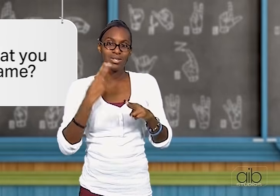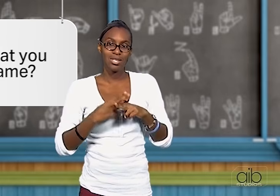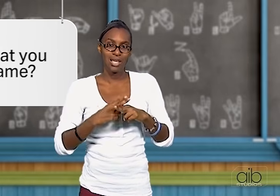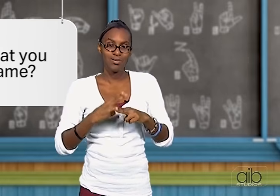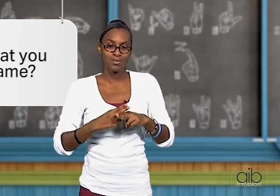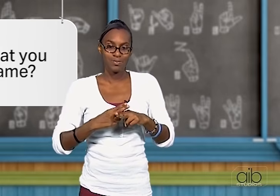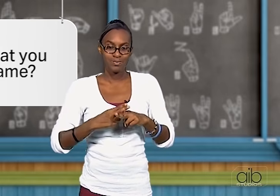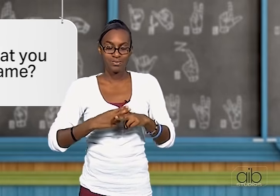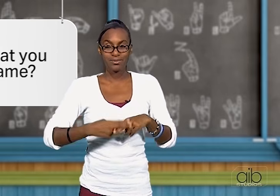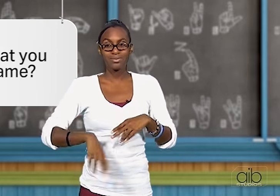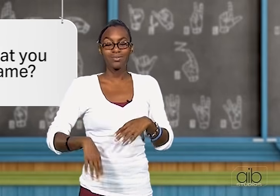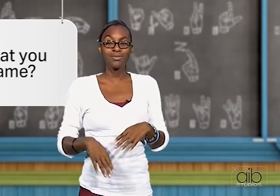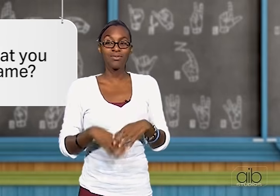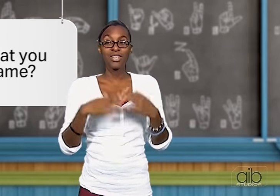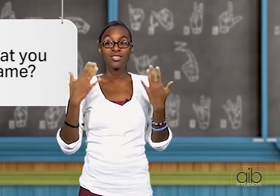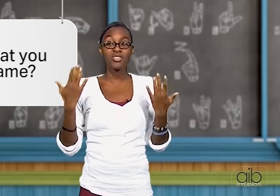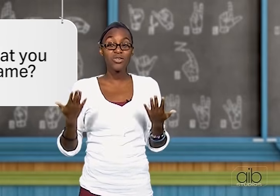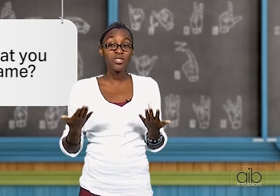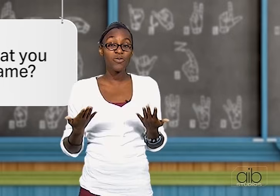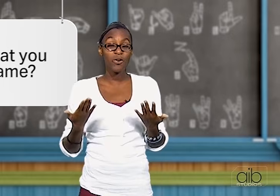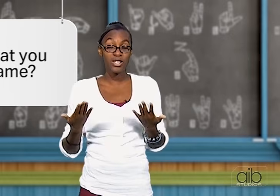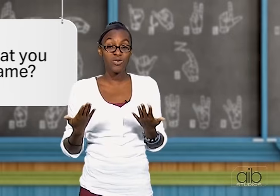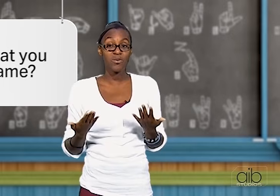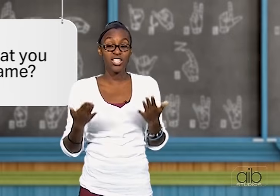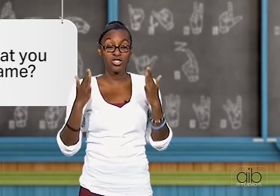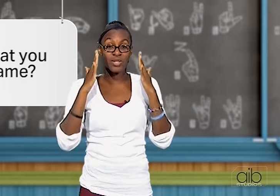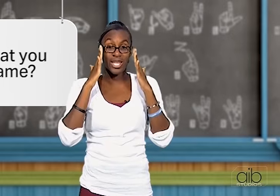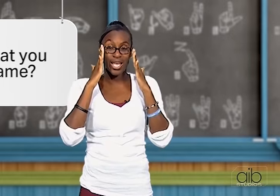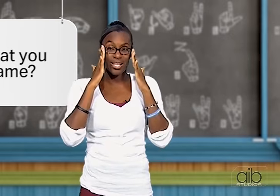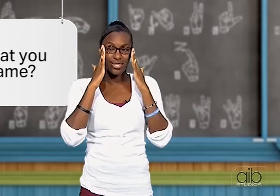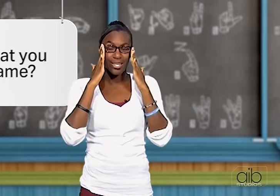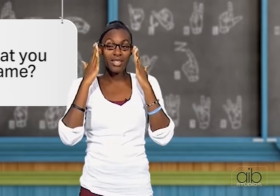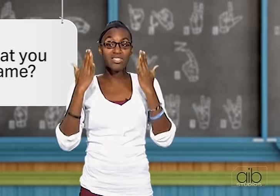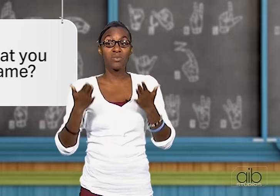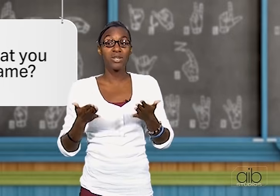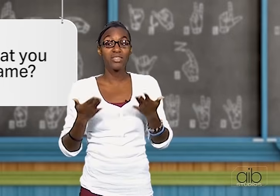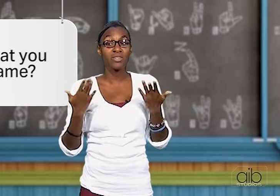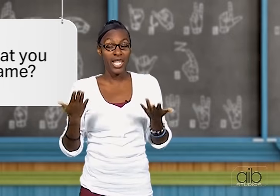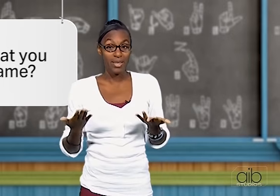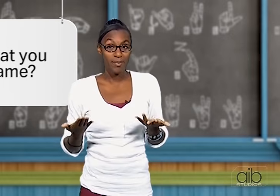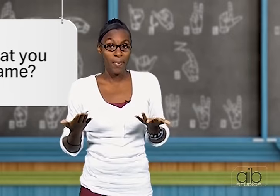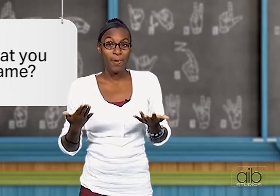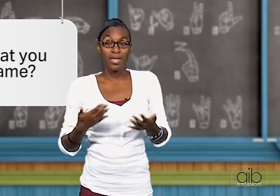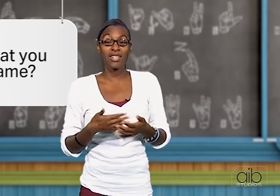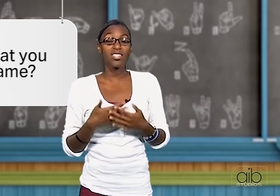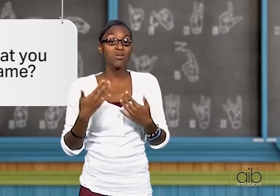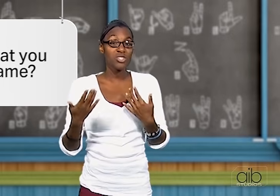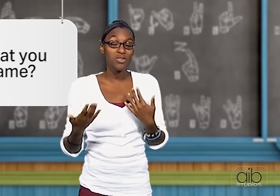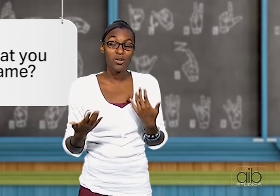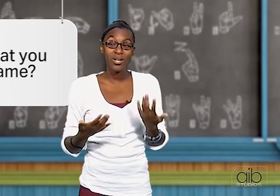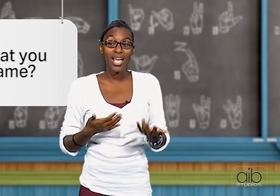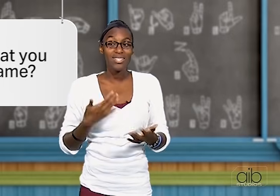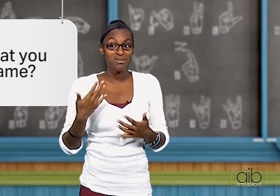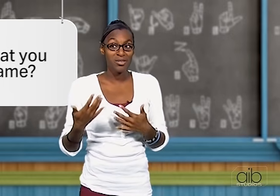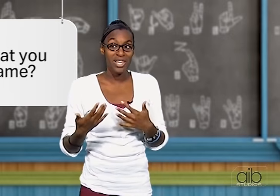name. So those are the 4 different ways that you can ask someone their name. And it's up to you if you want to ask them their